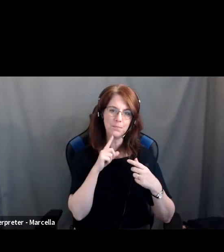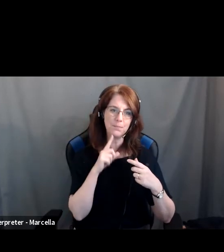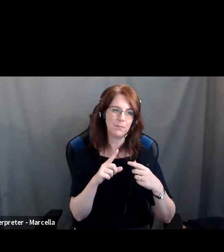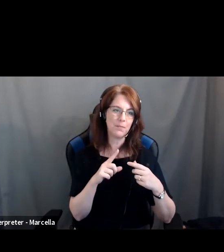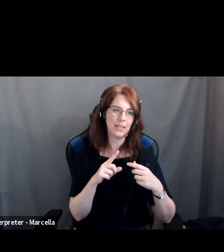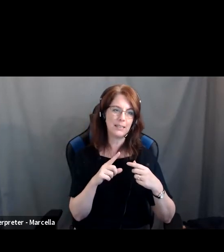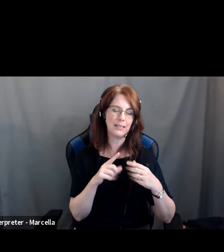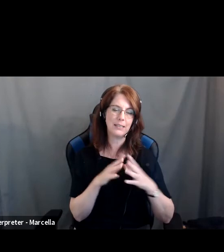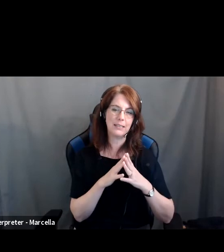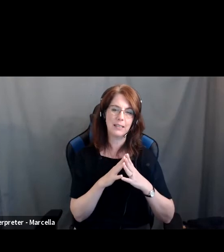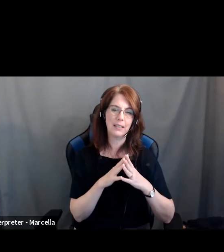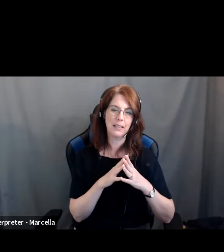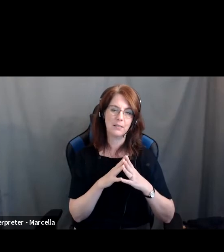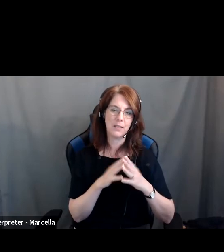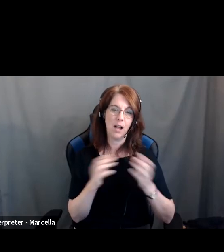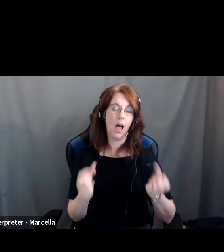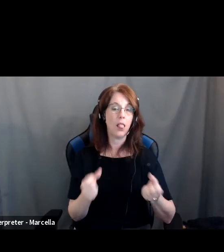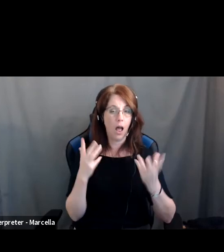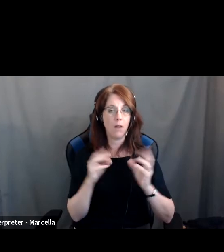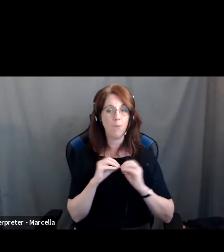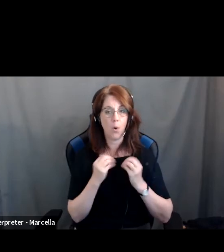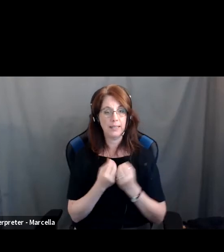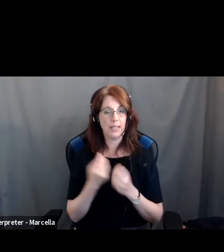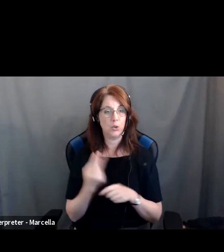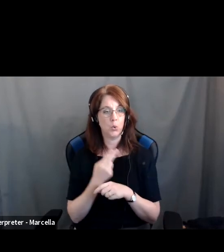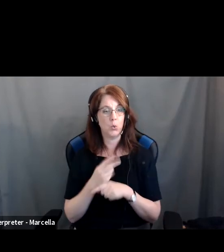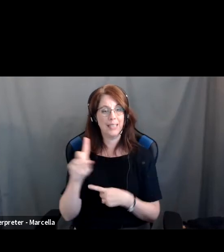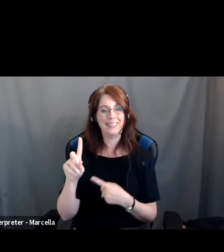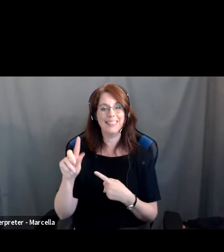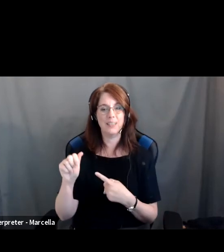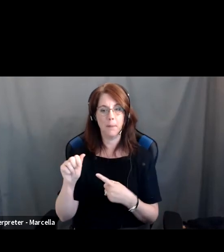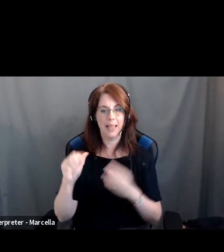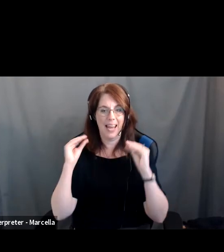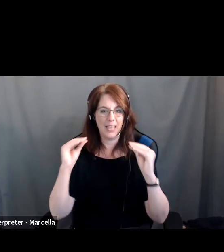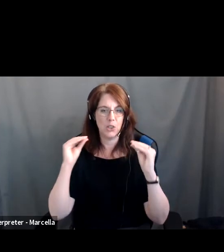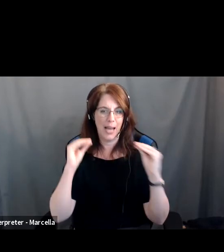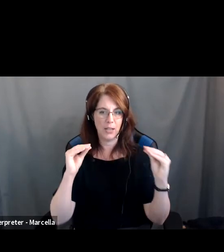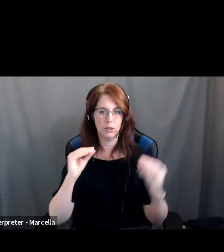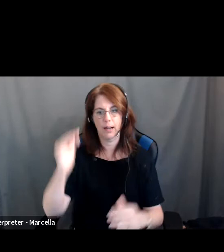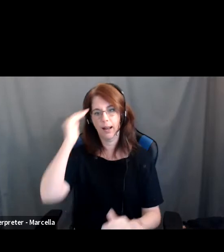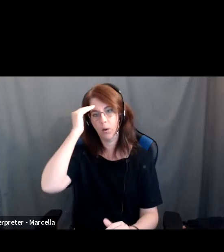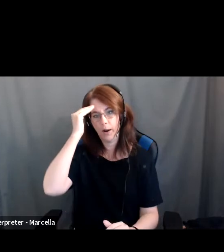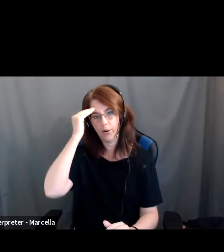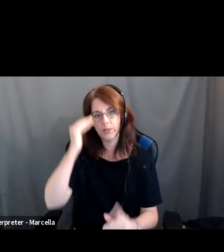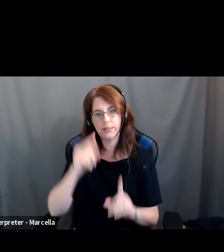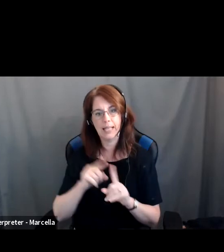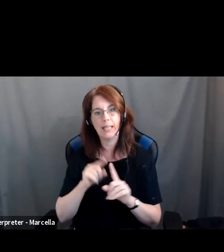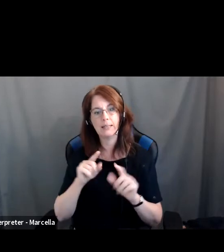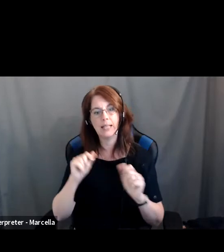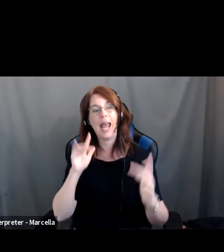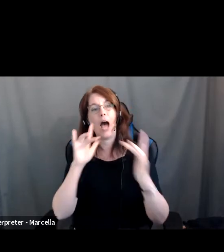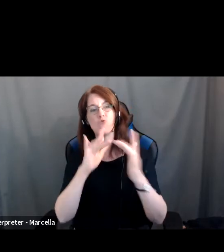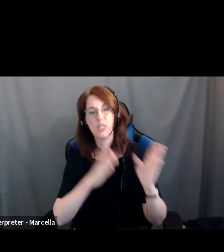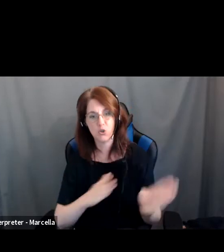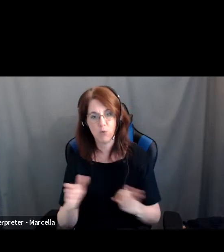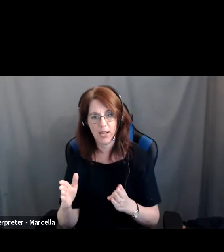to which a lot of organizations use disability education and awareness as an outreach strategy.